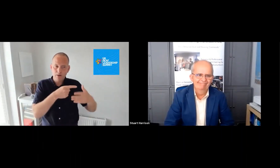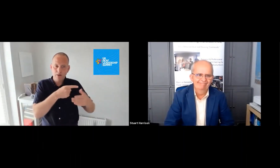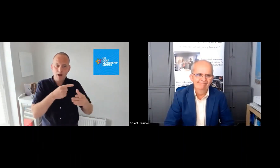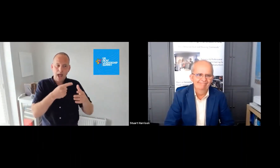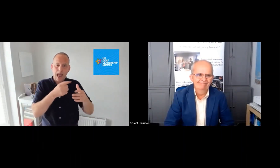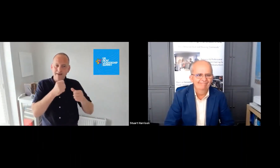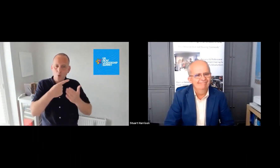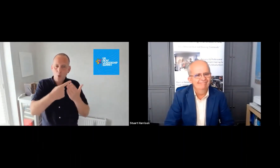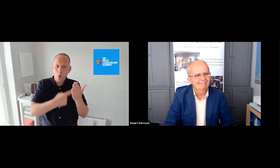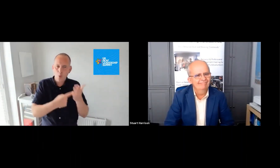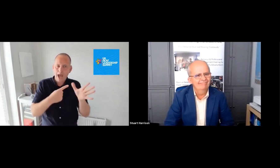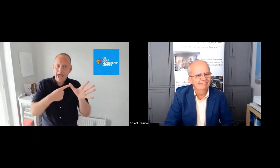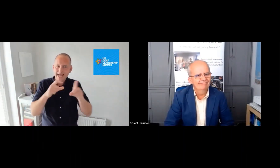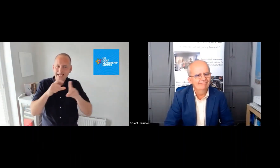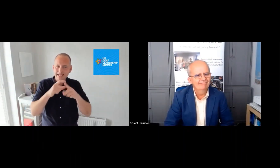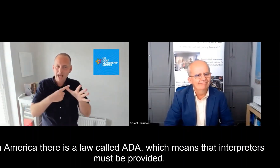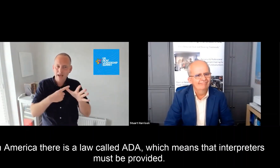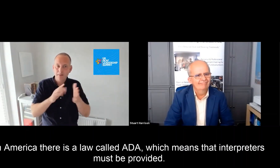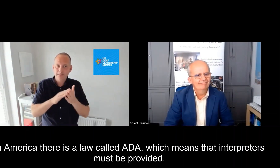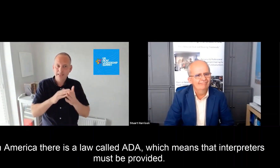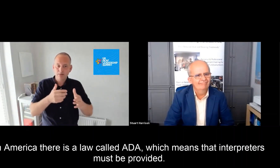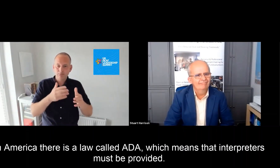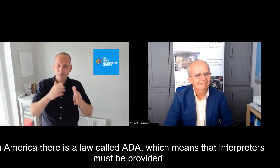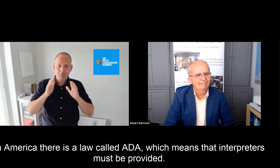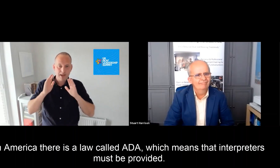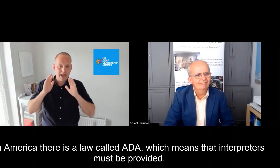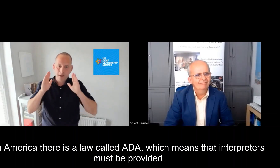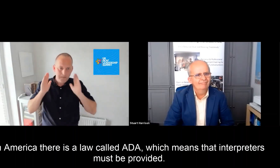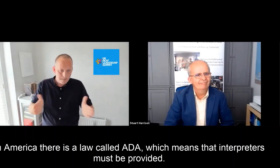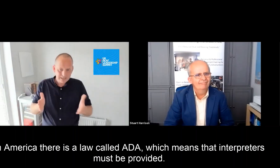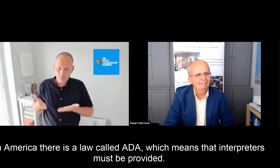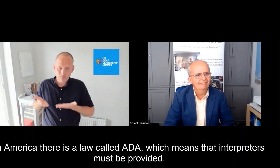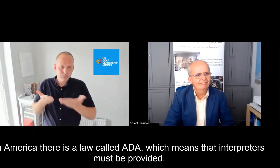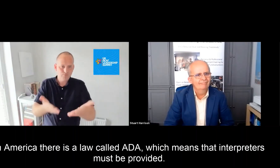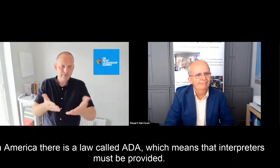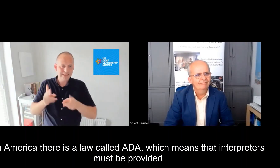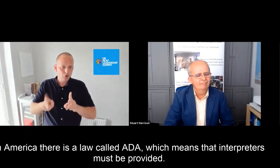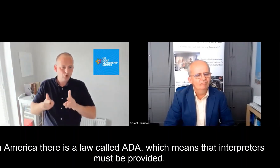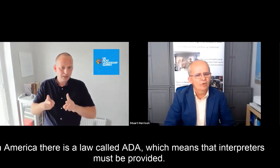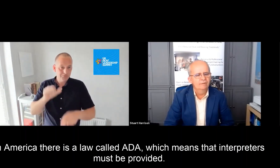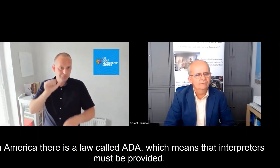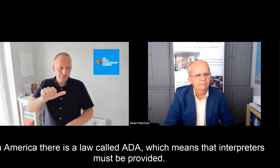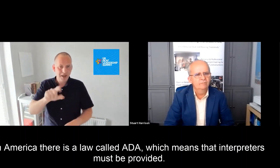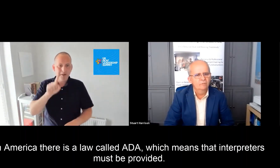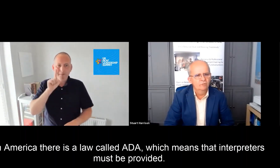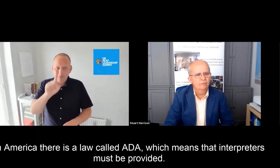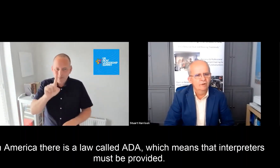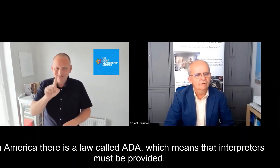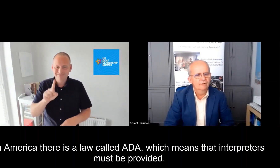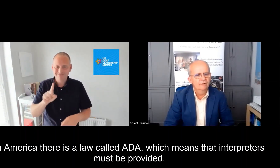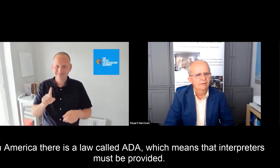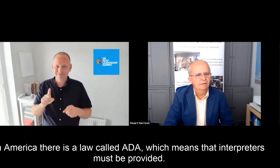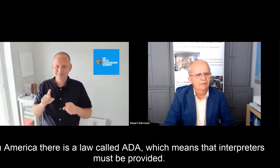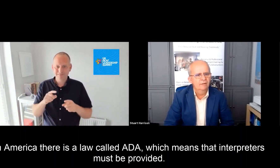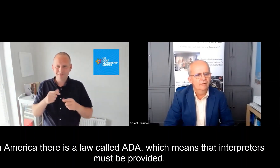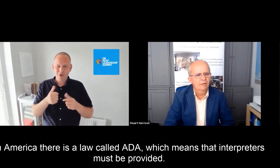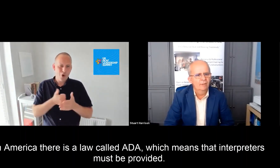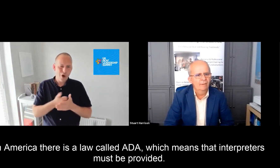In America, there is a law called ADA, which means that interpreters must be